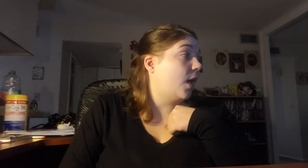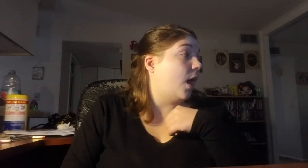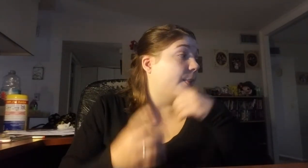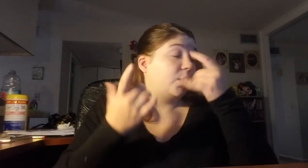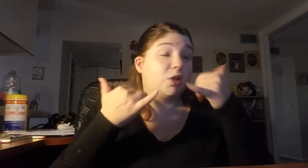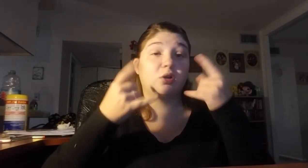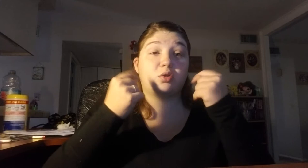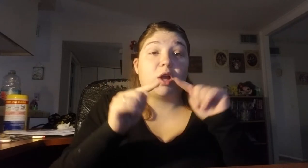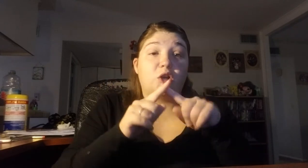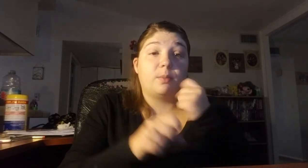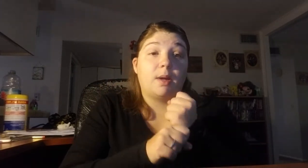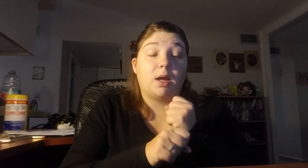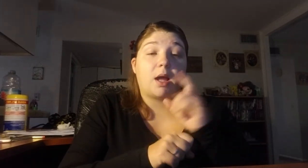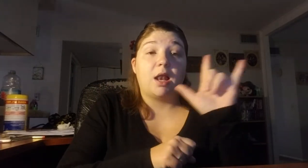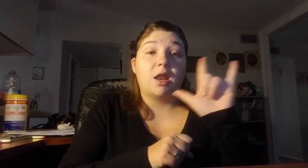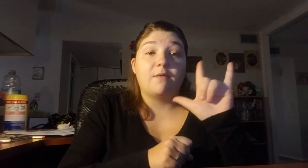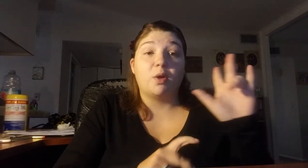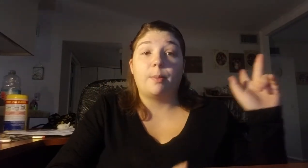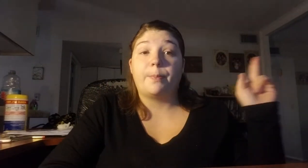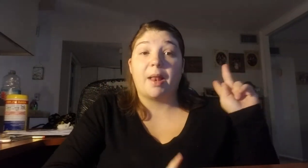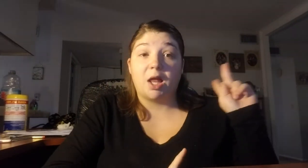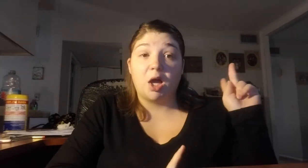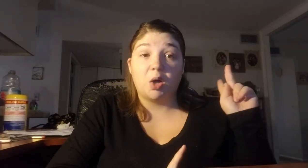I'm still trying to make I love you pillow.